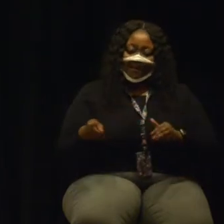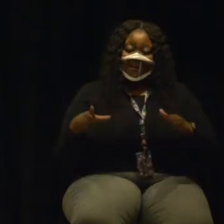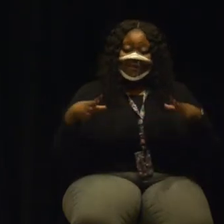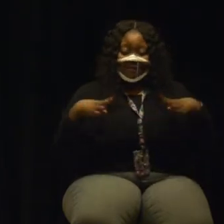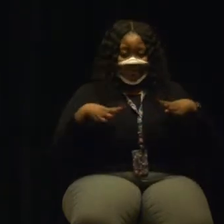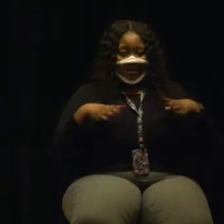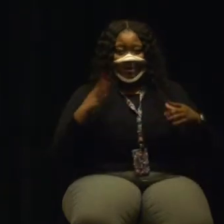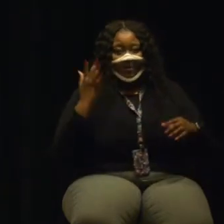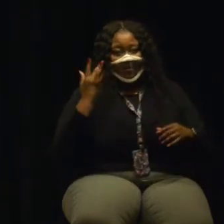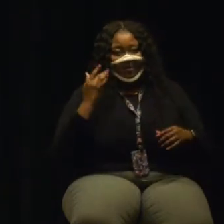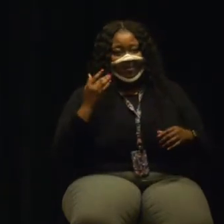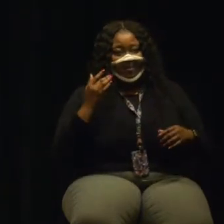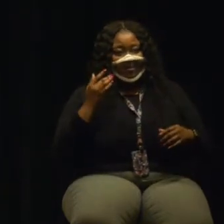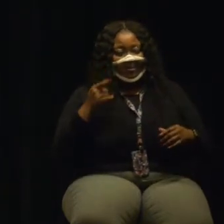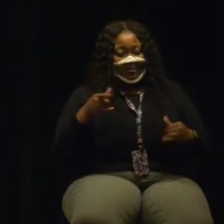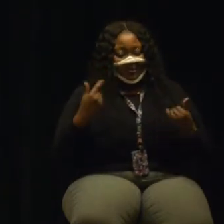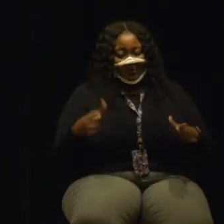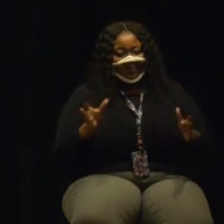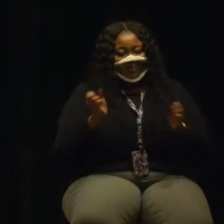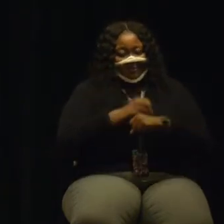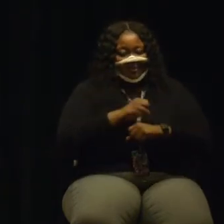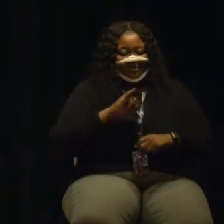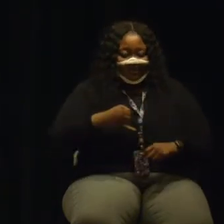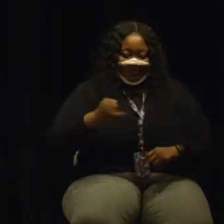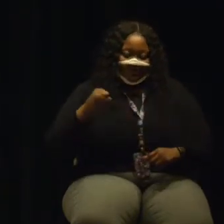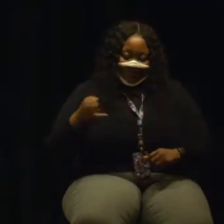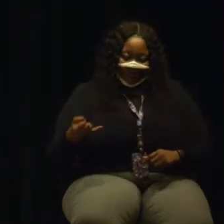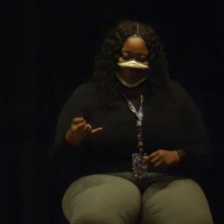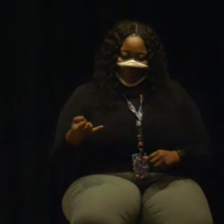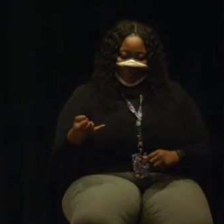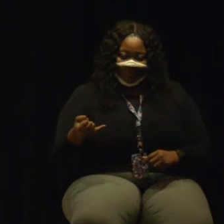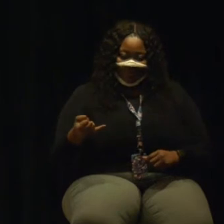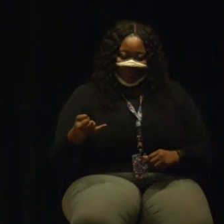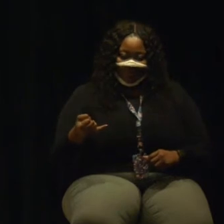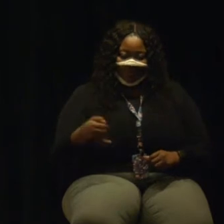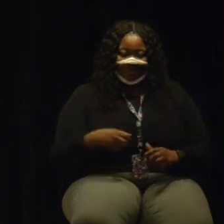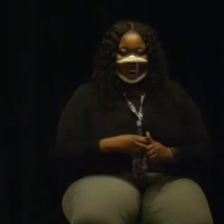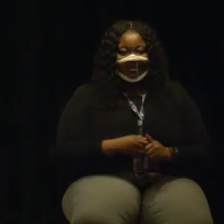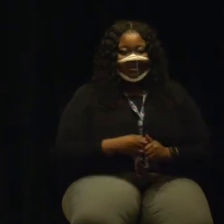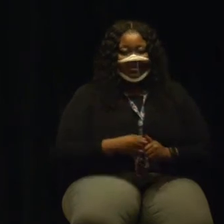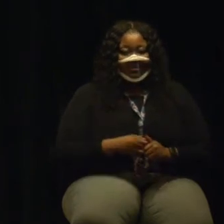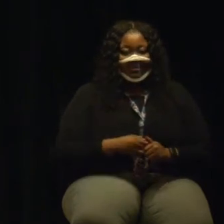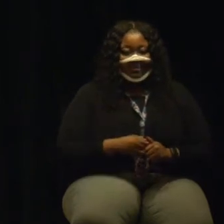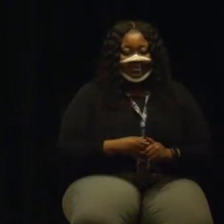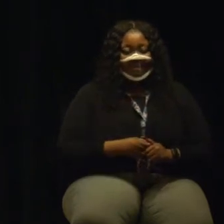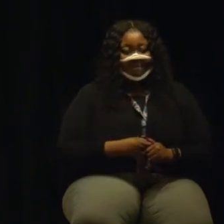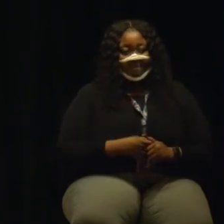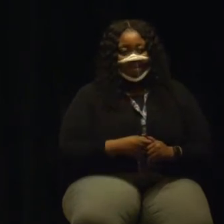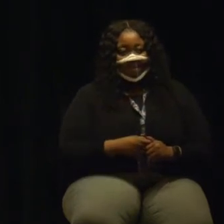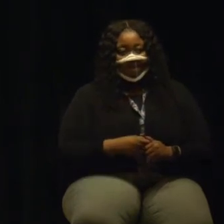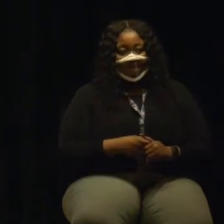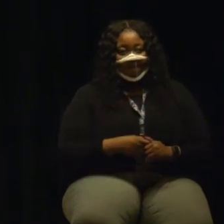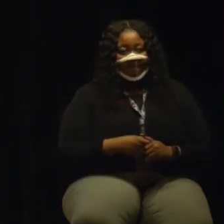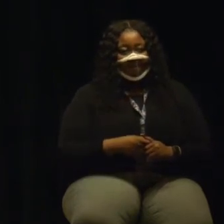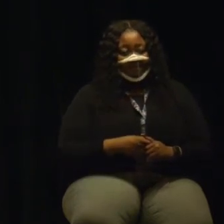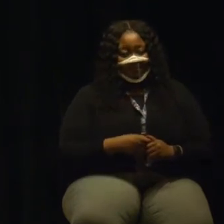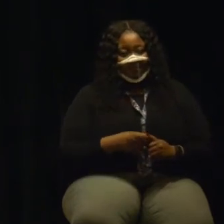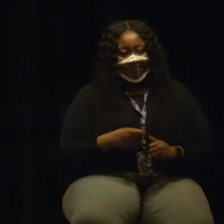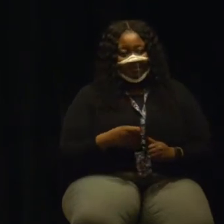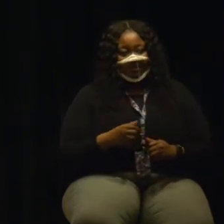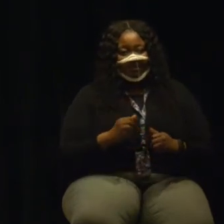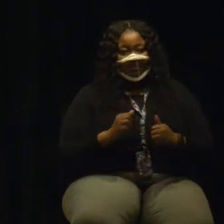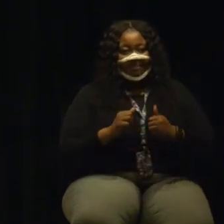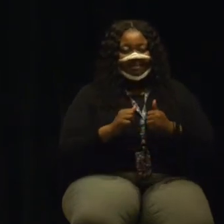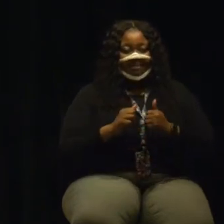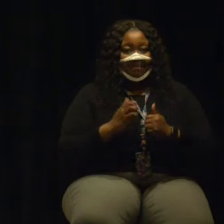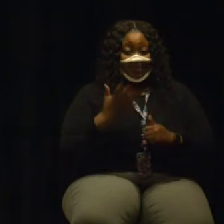Johnson, but they convinced him with all this money to come back. And so, like, how do we get all of that in, get in the brutality